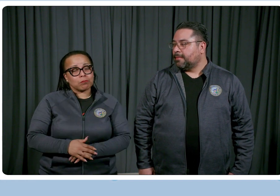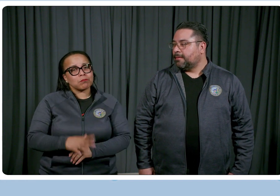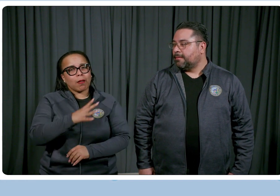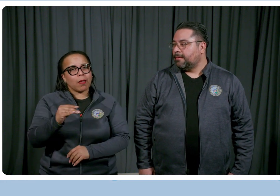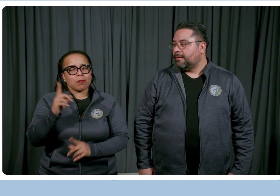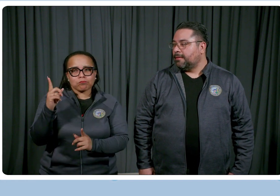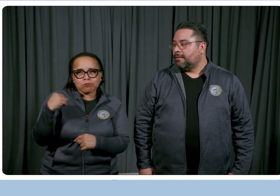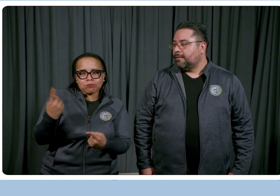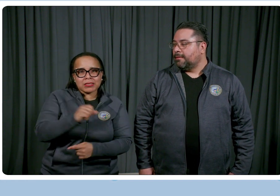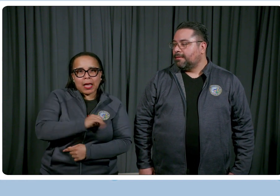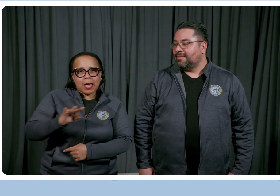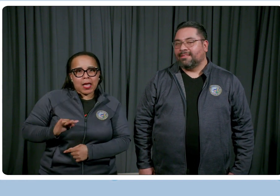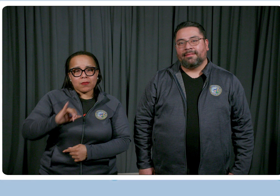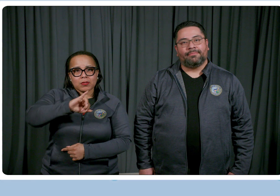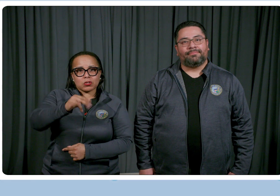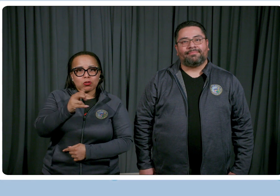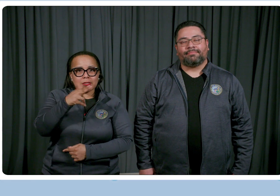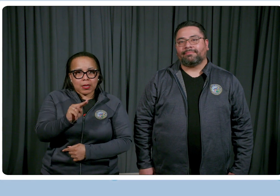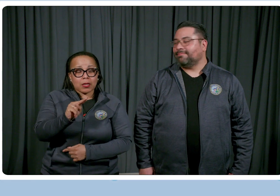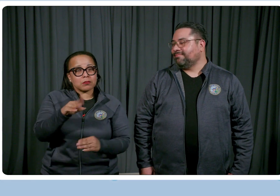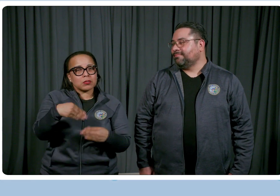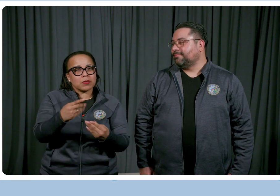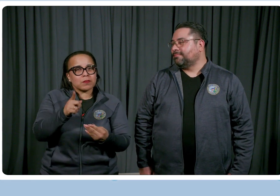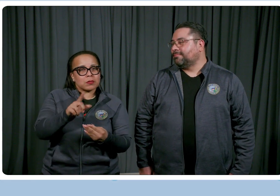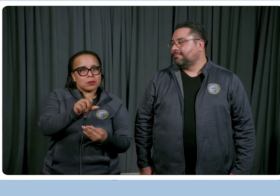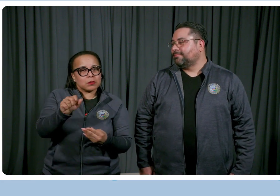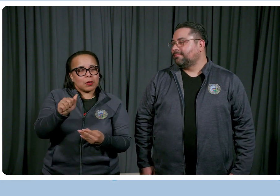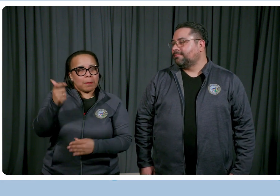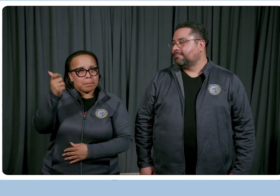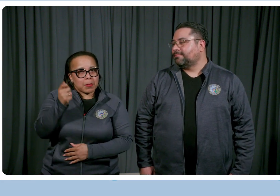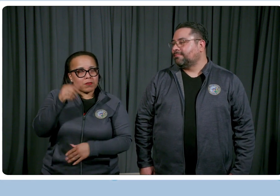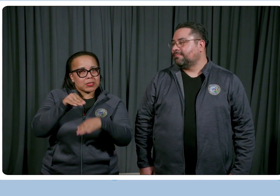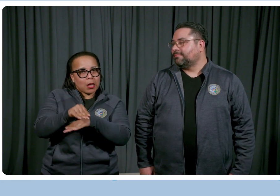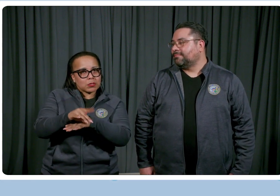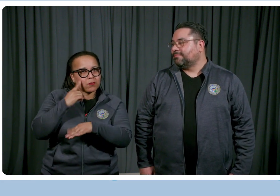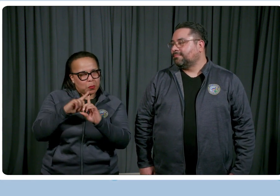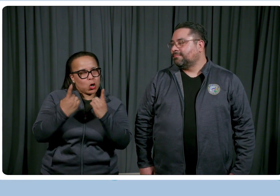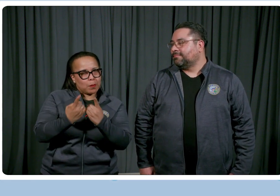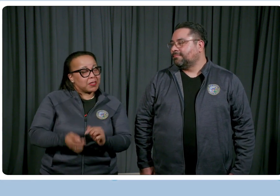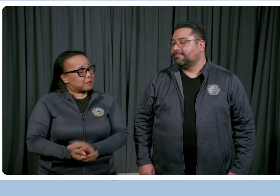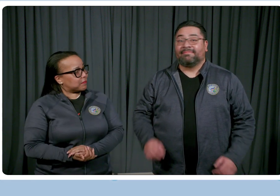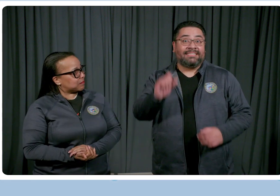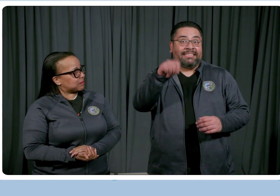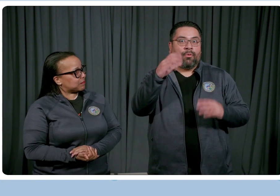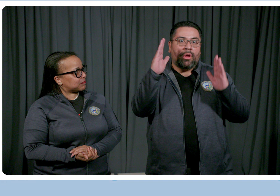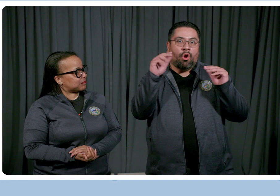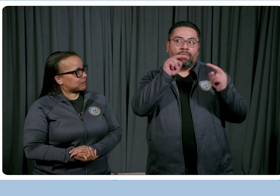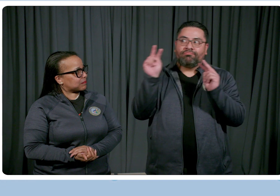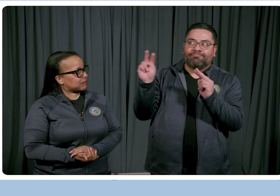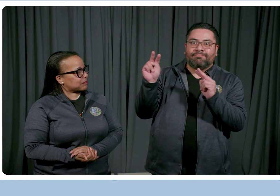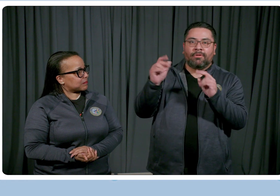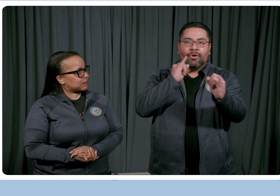interpreter and our longtime staff member, Jocelyn, who provides benefits counseling for the department. Yeah, we hope through this interview you get a chance